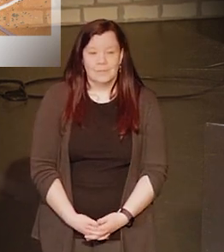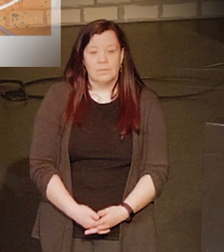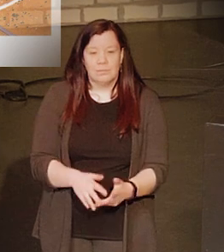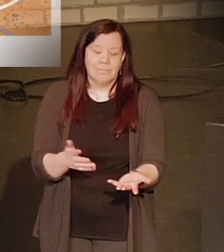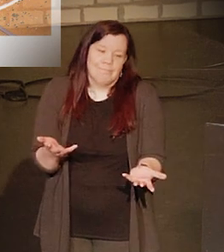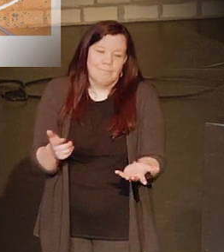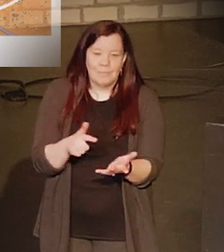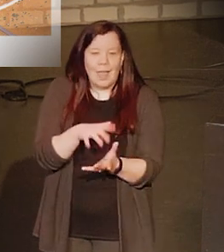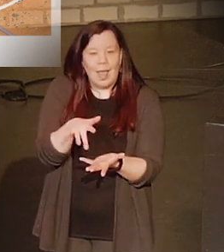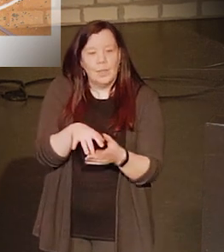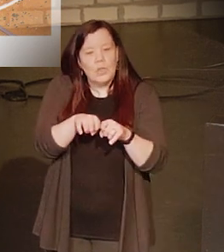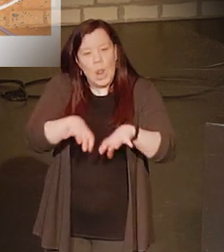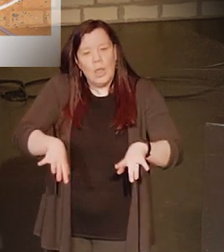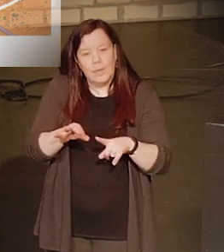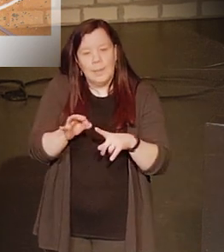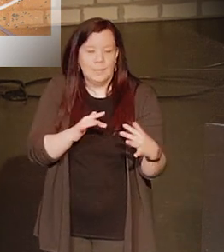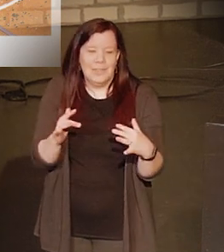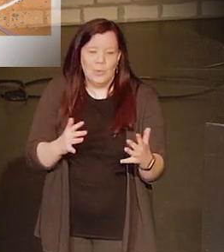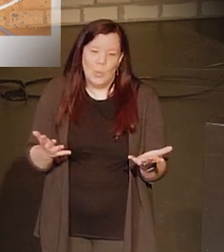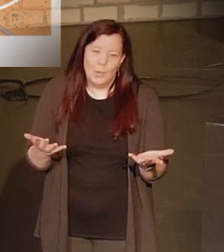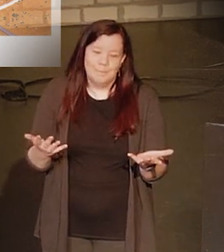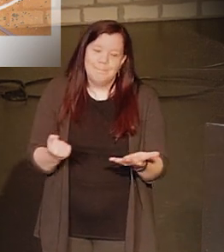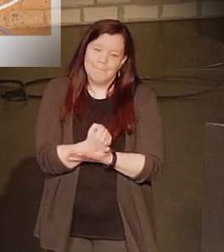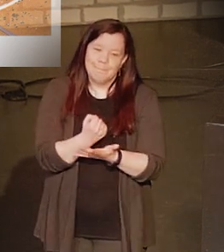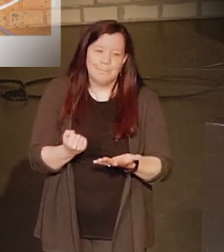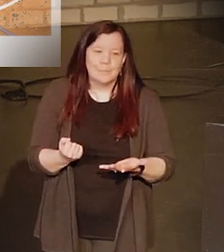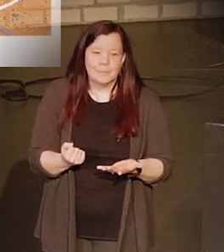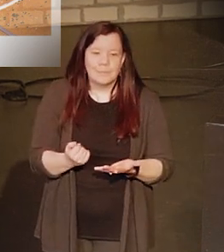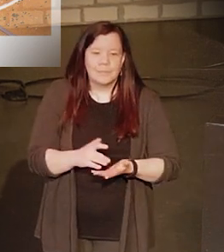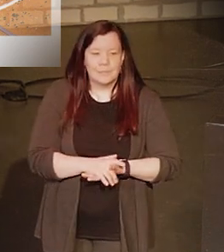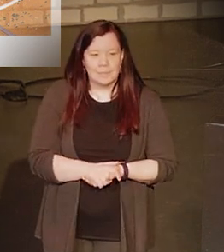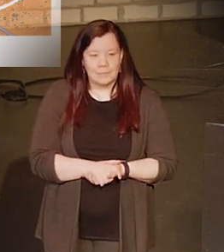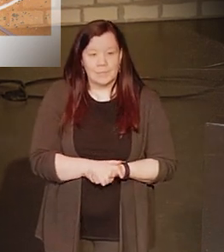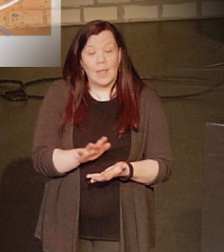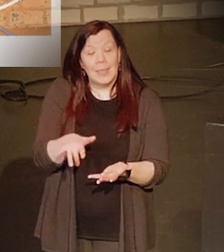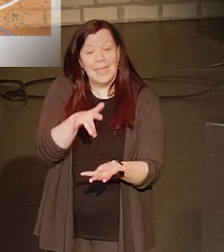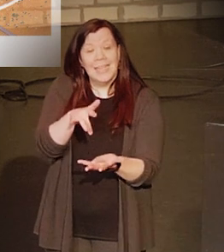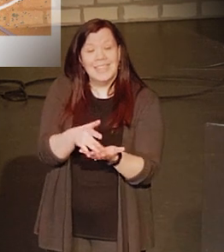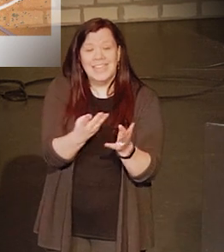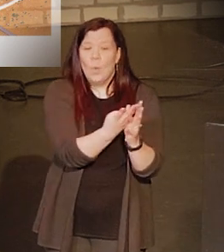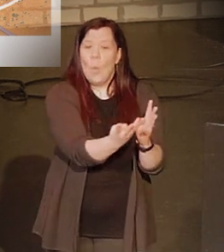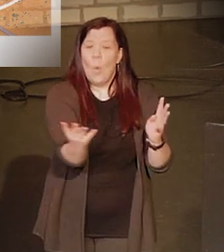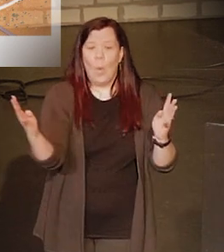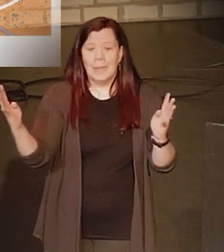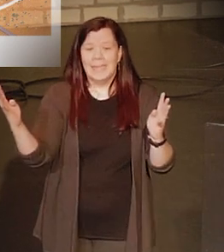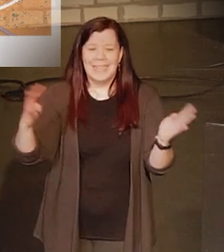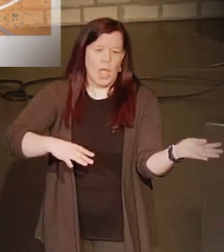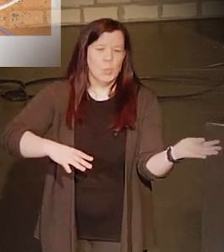Athens lost the Peloponnesian War. We know. It had its great city walls torn